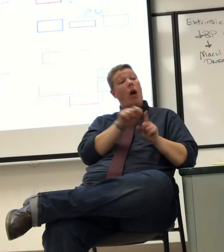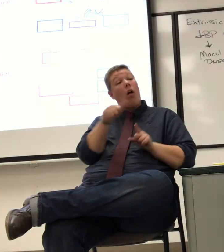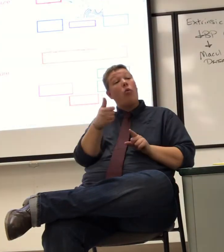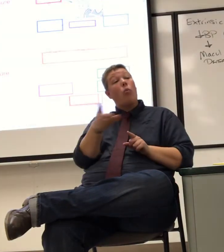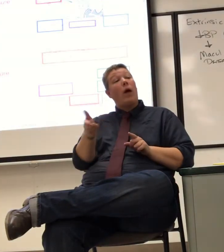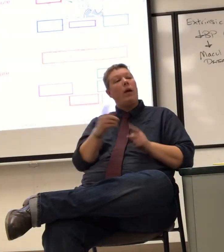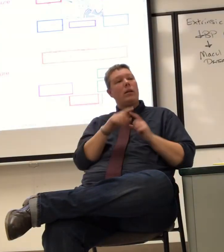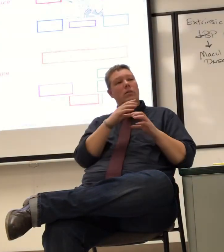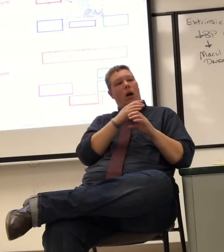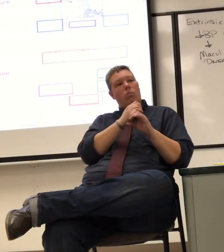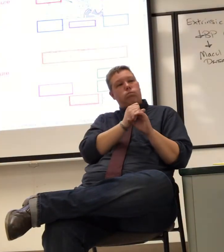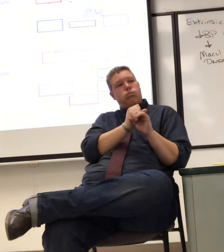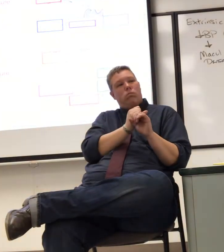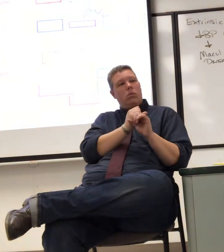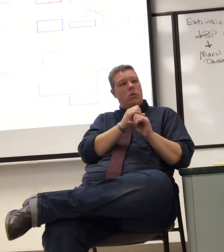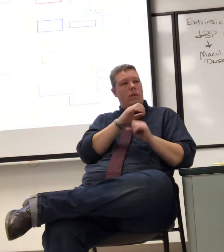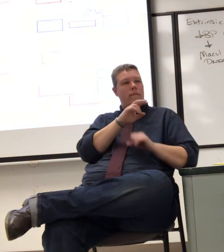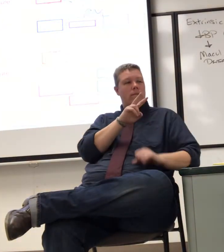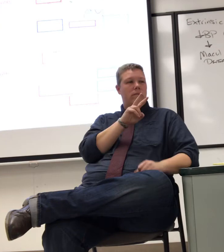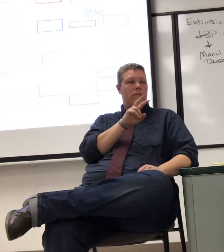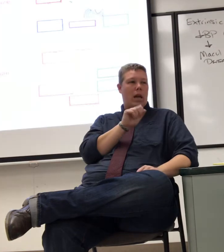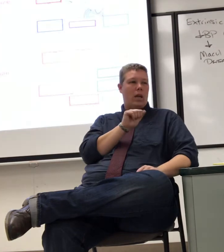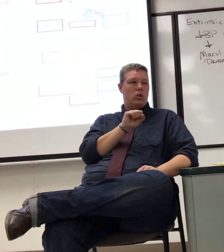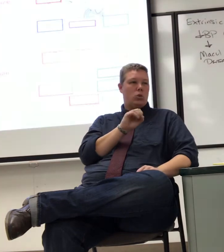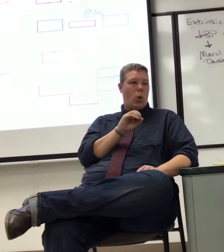I'll put VC arterioles.